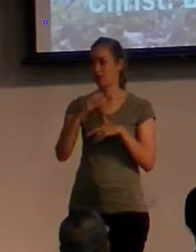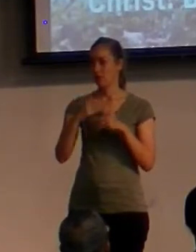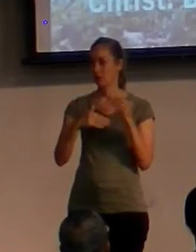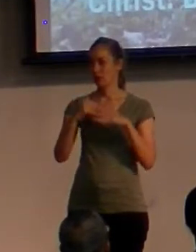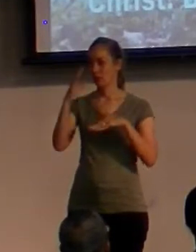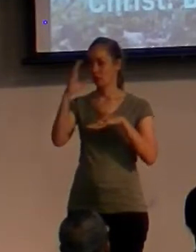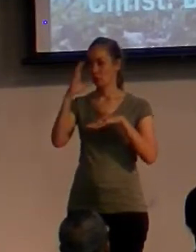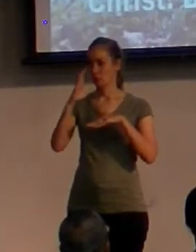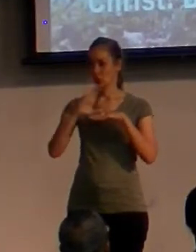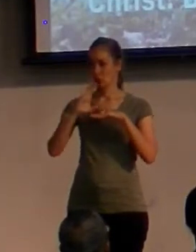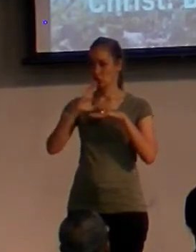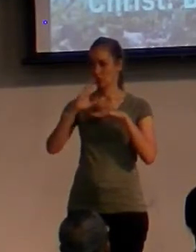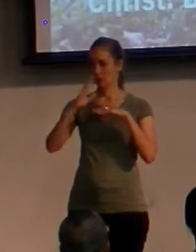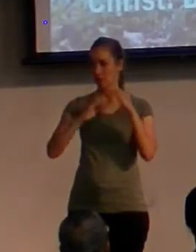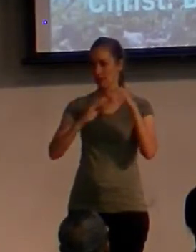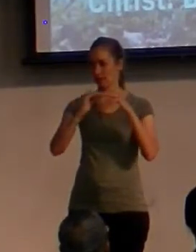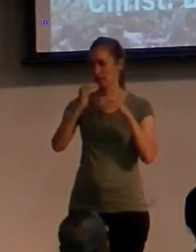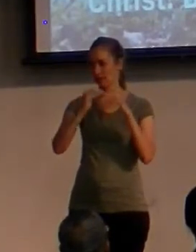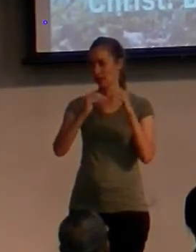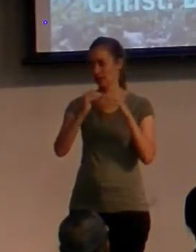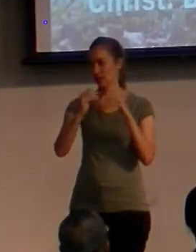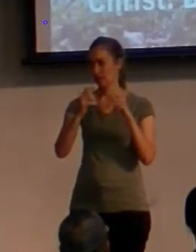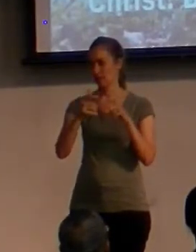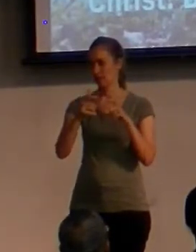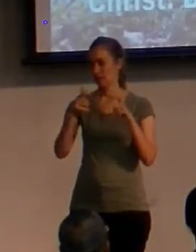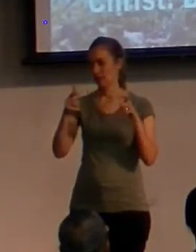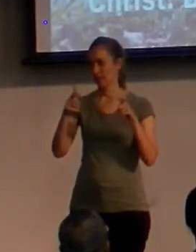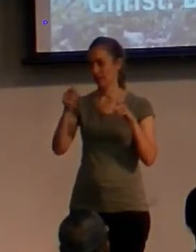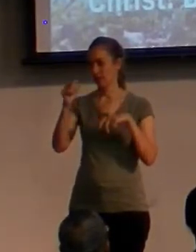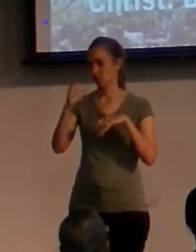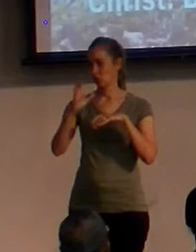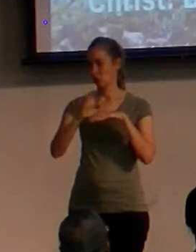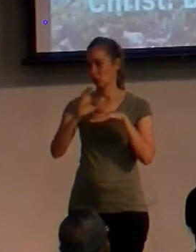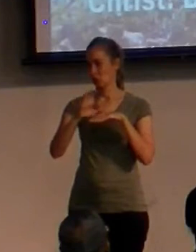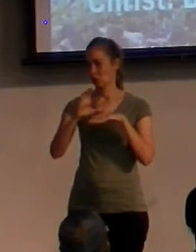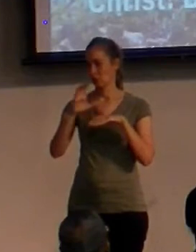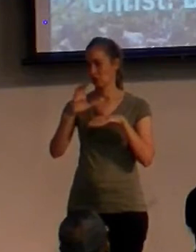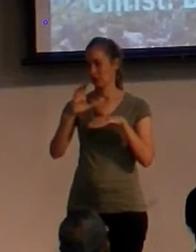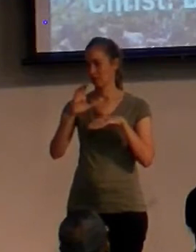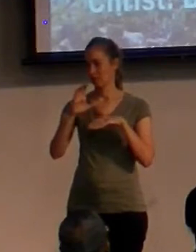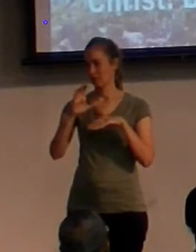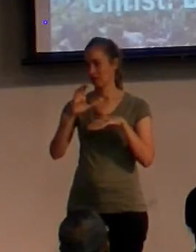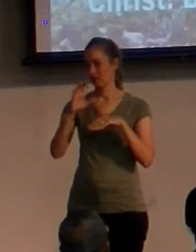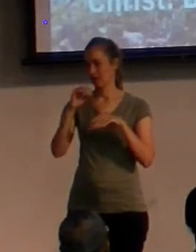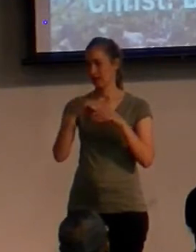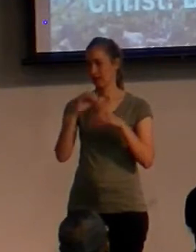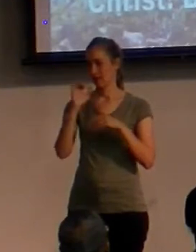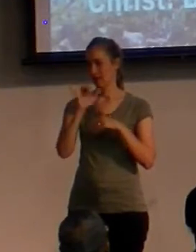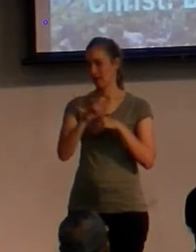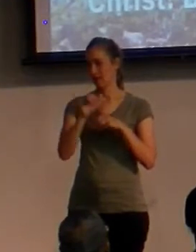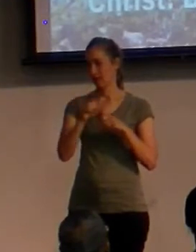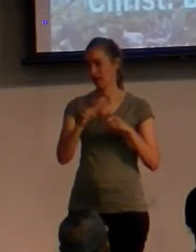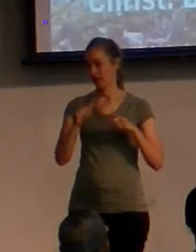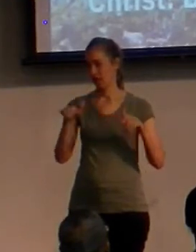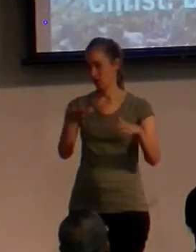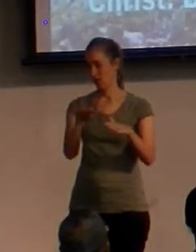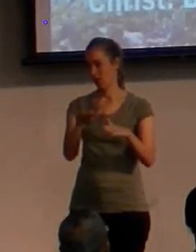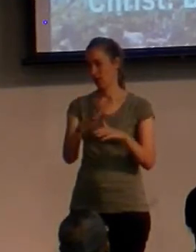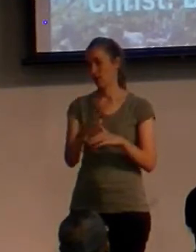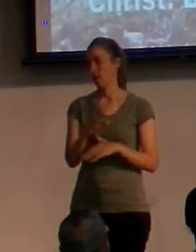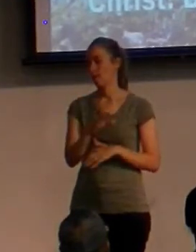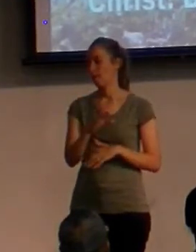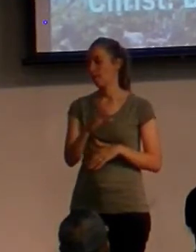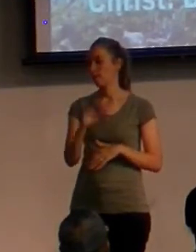Christ building, the biggest church in Kiriandongo. Most